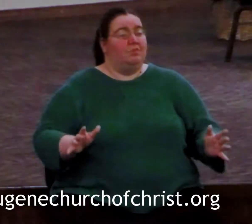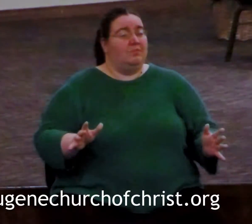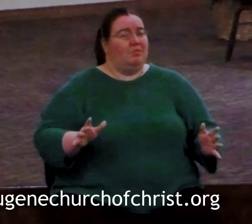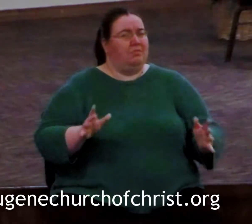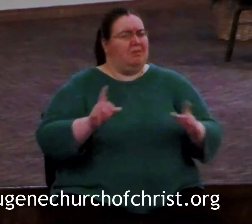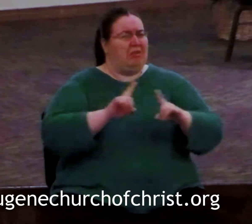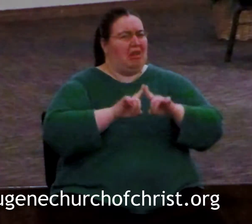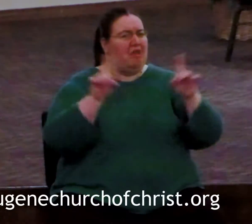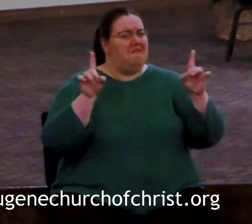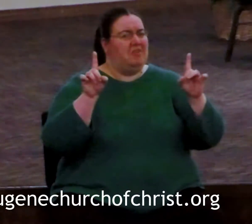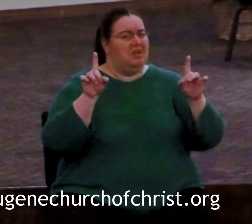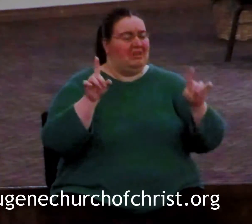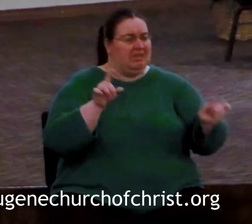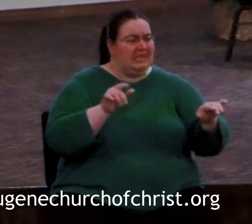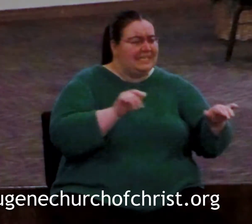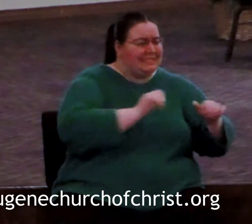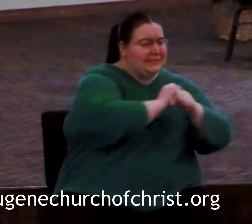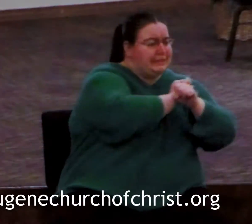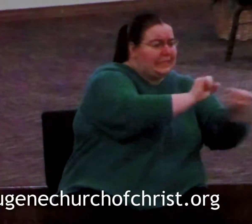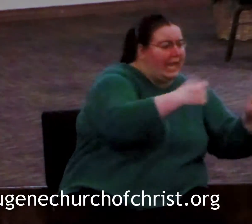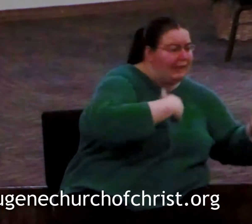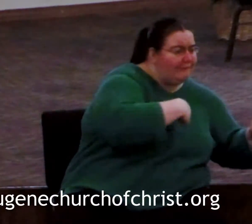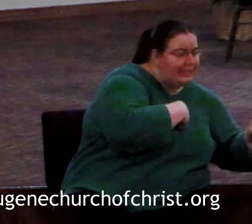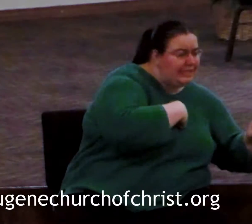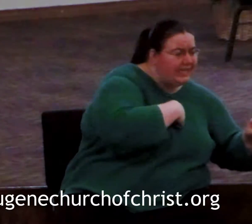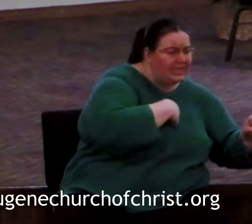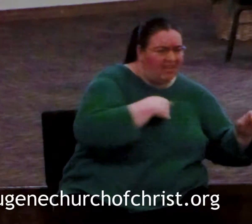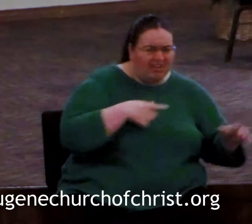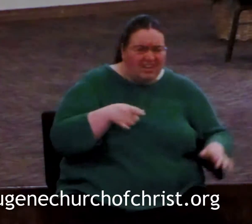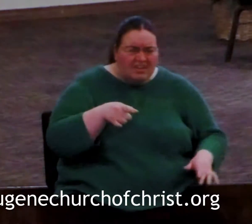save me and do you not care?